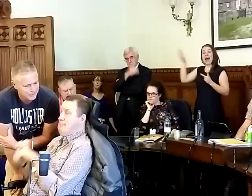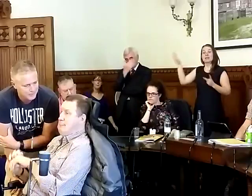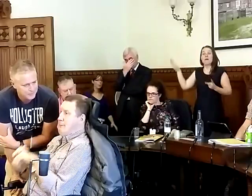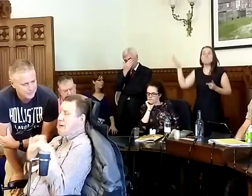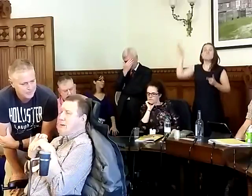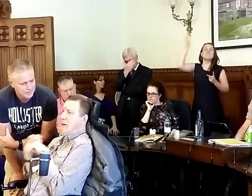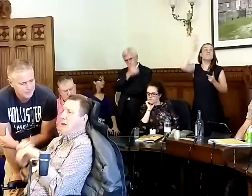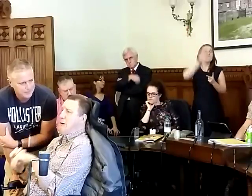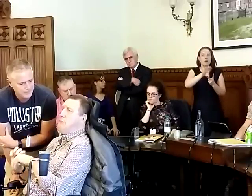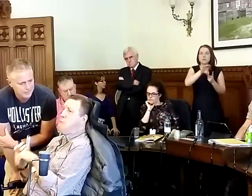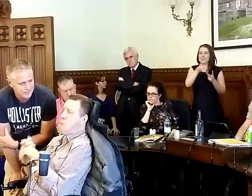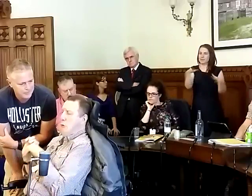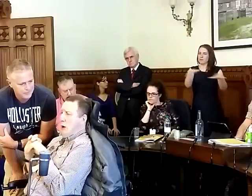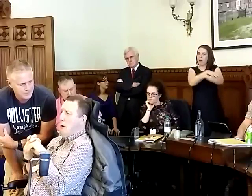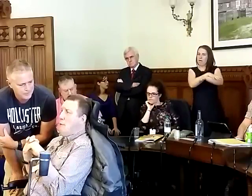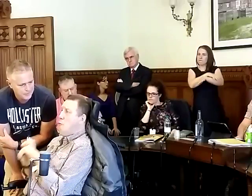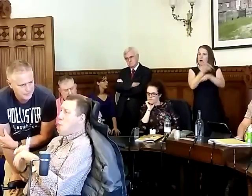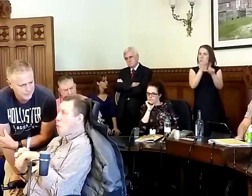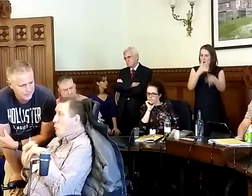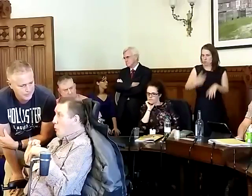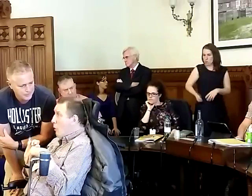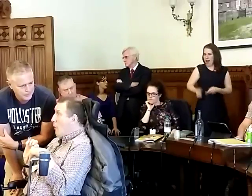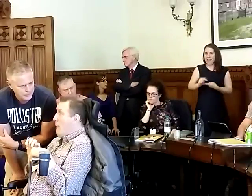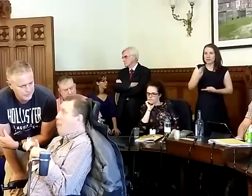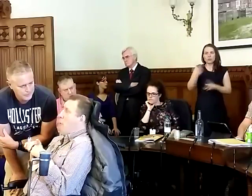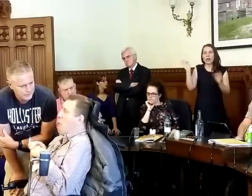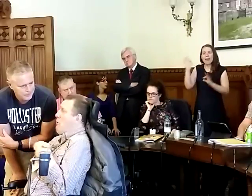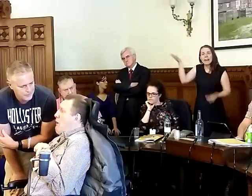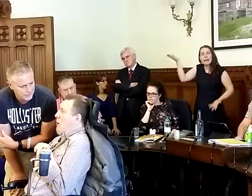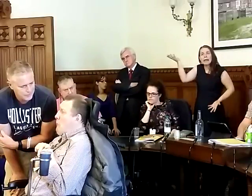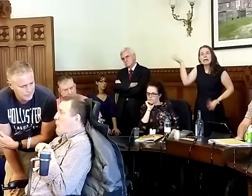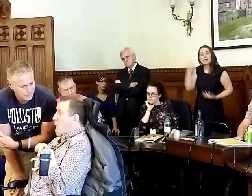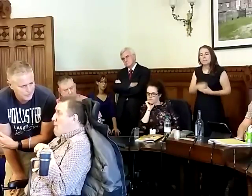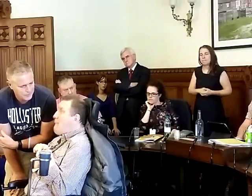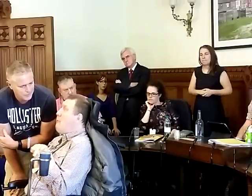cover it.